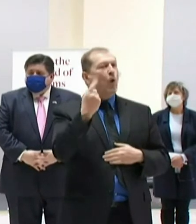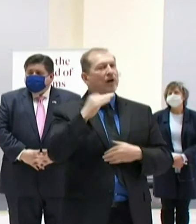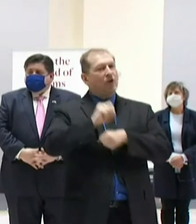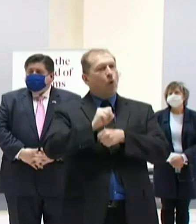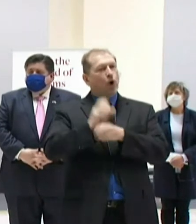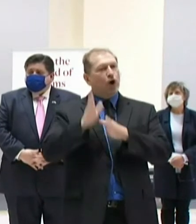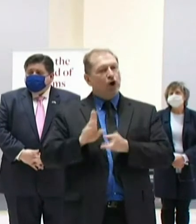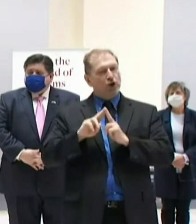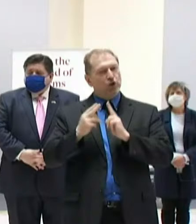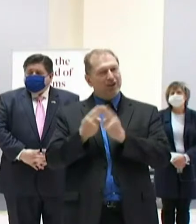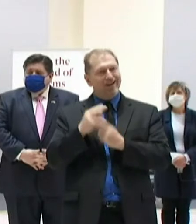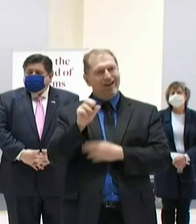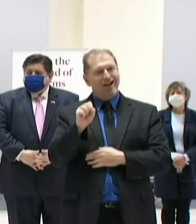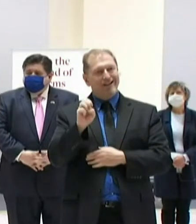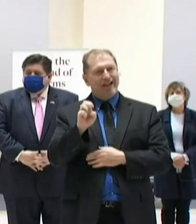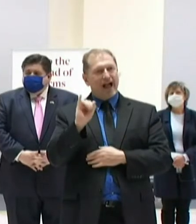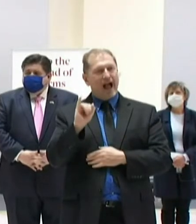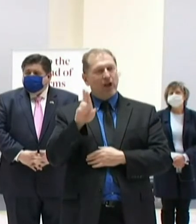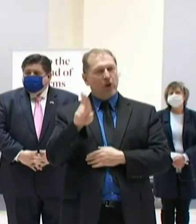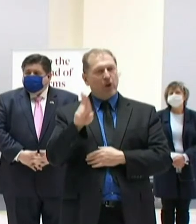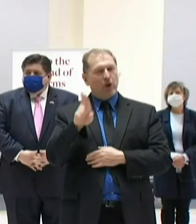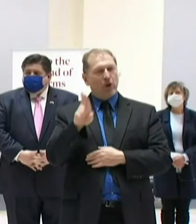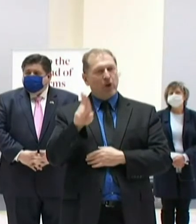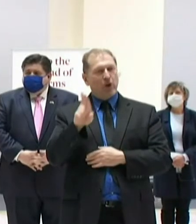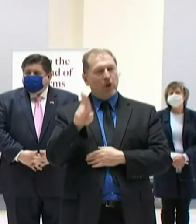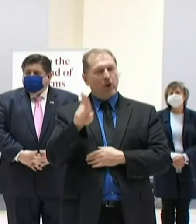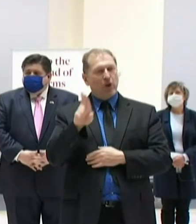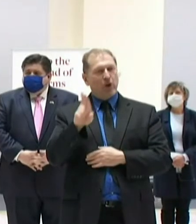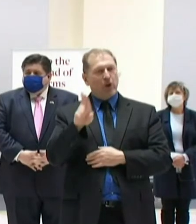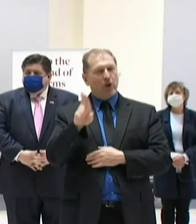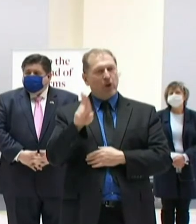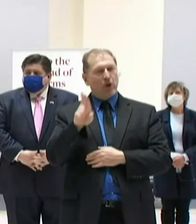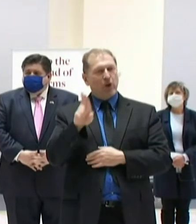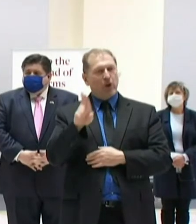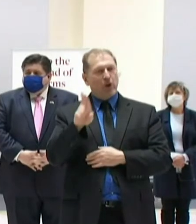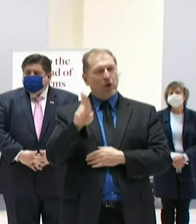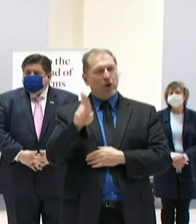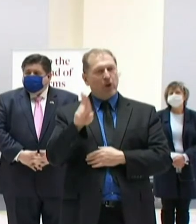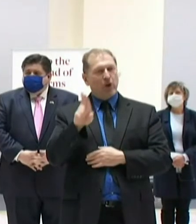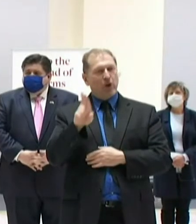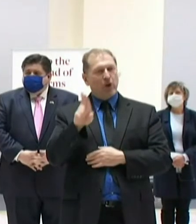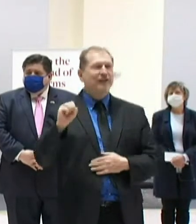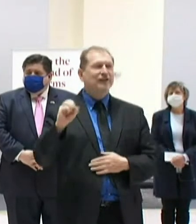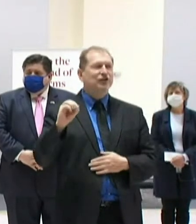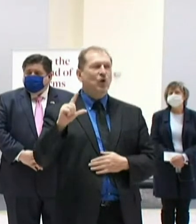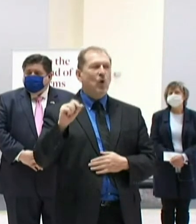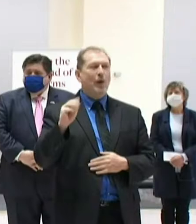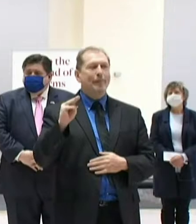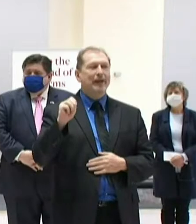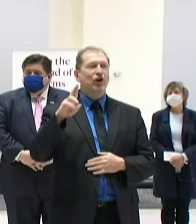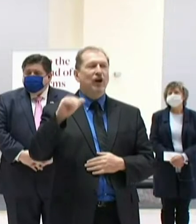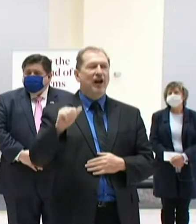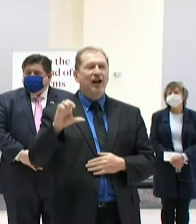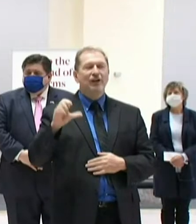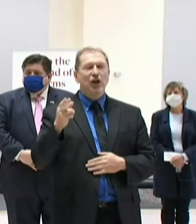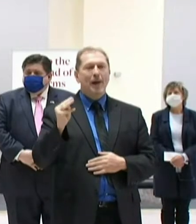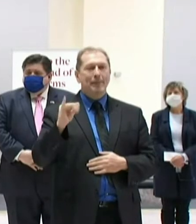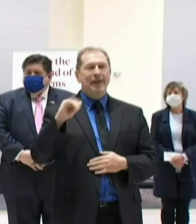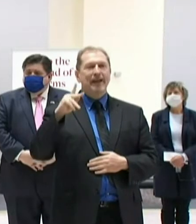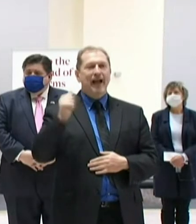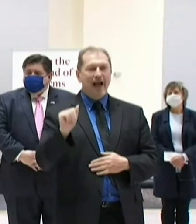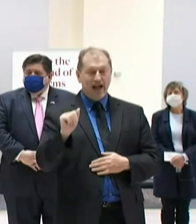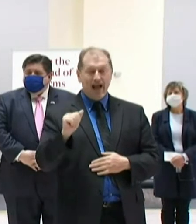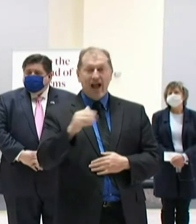SEIU Local Member Shalomira Chamiga. and also from Walgreens pharmacist